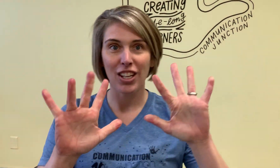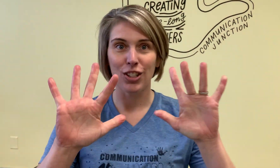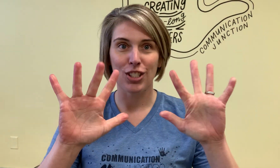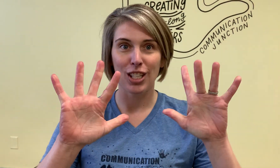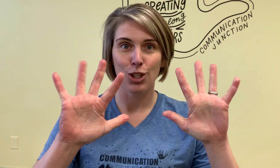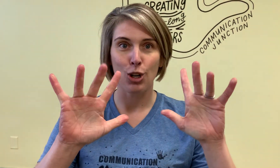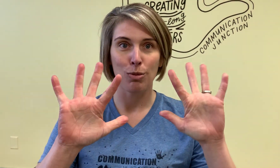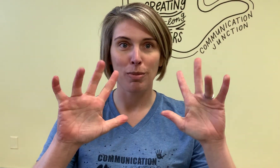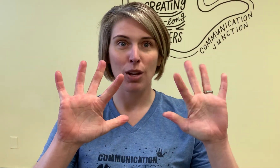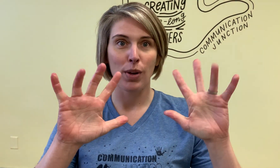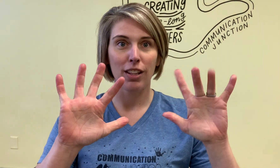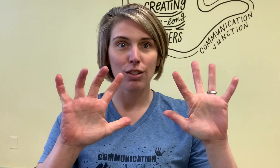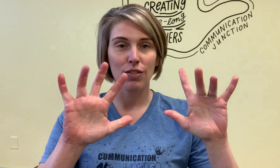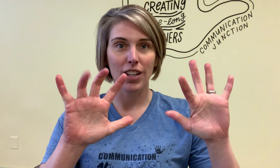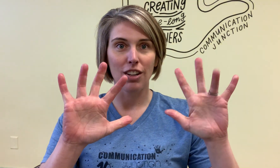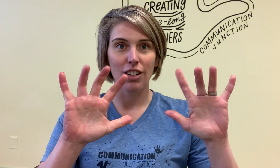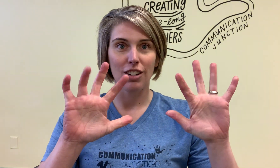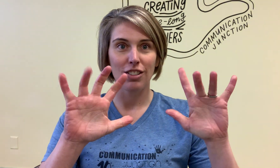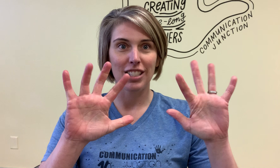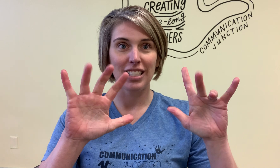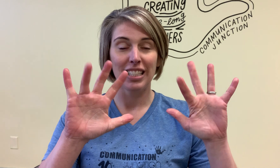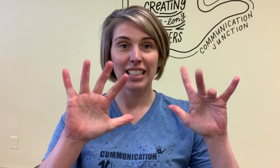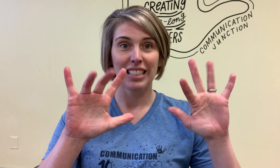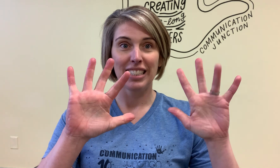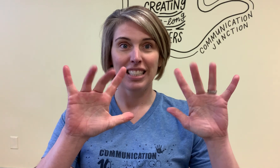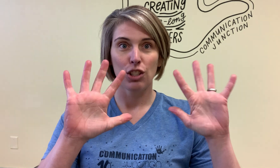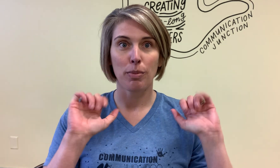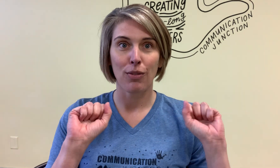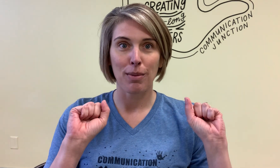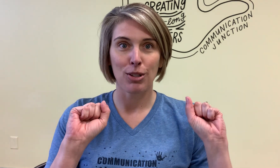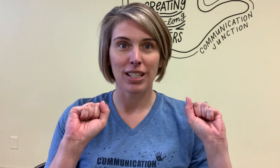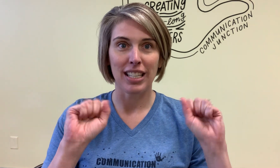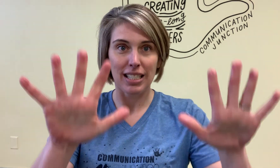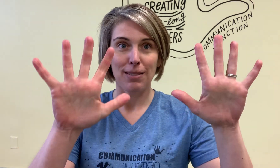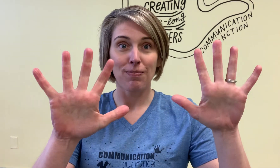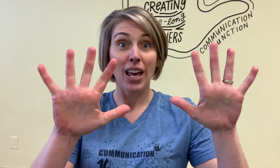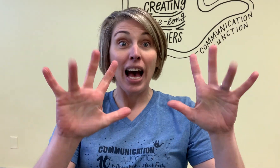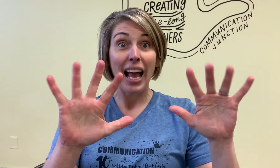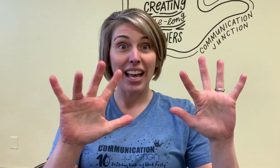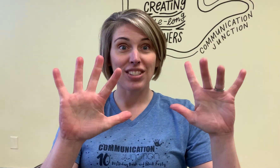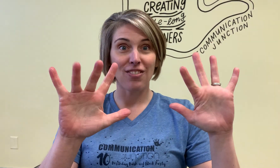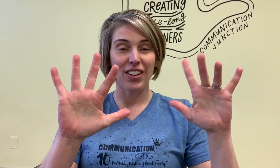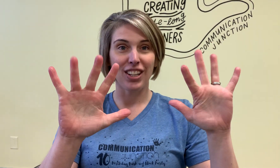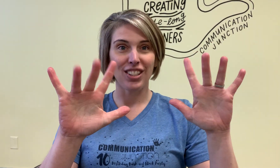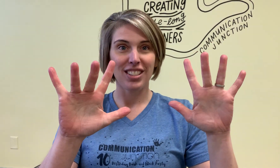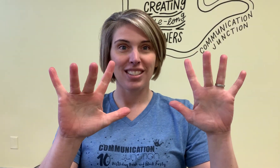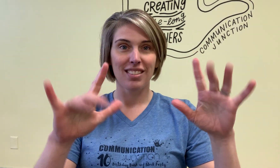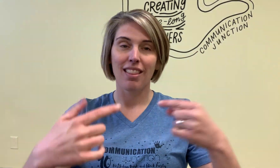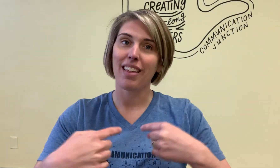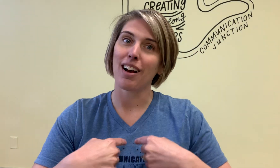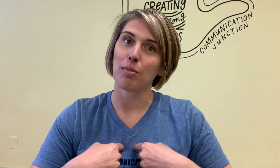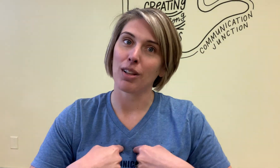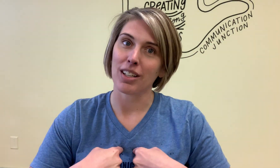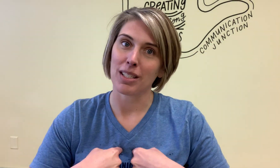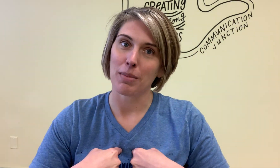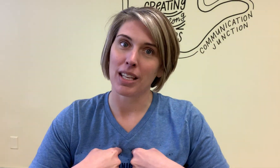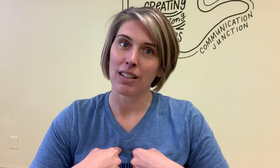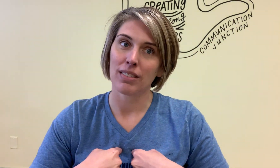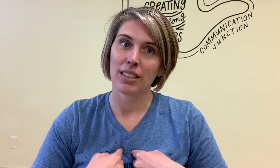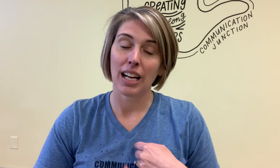fingers. Can you show them to me? Wiggle those fingers. So my rhyme goes like this. I have 10 fingers. They all belong to me. I